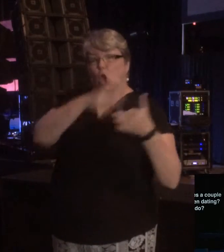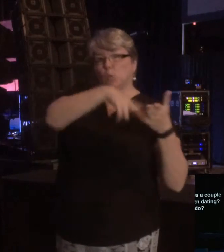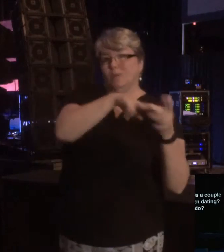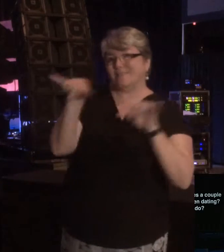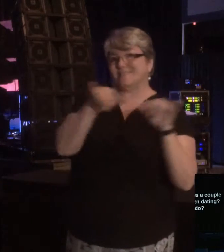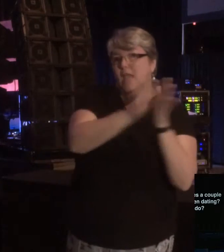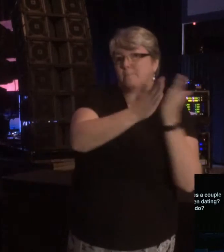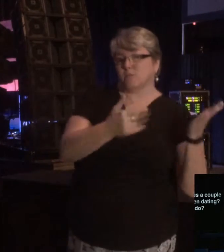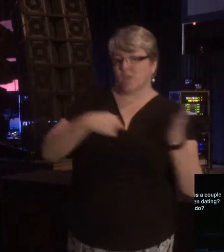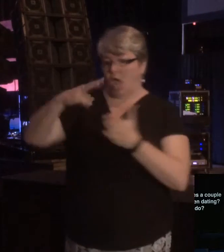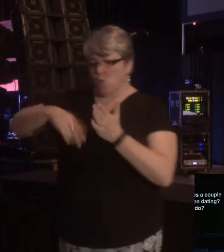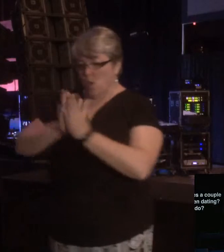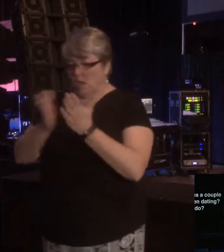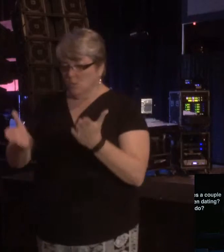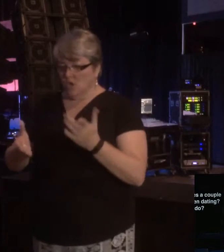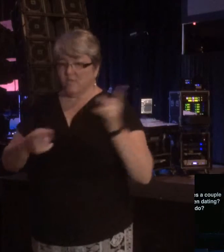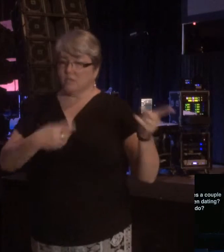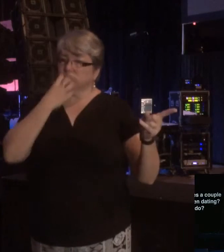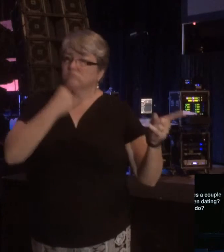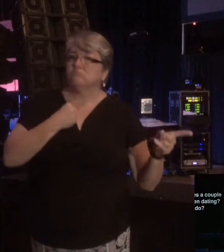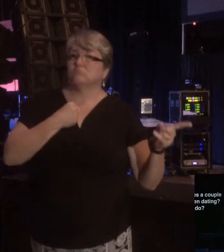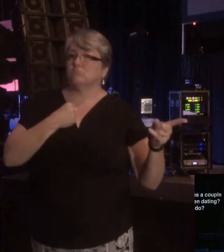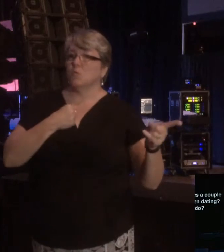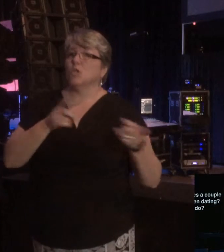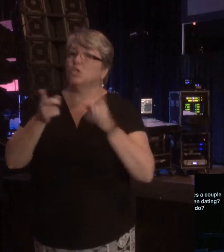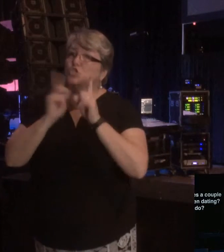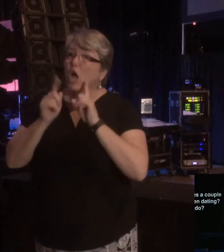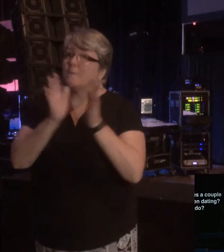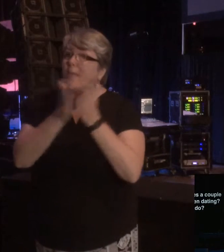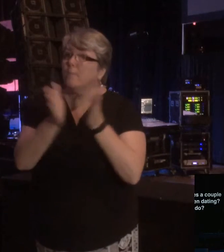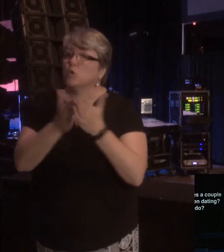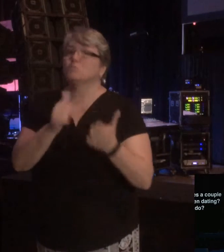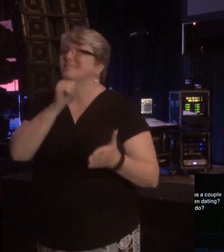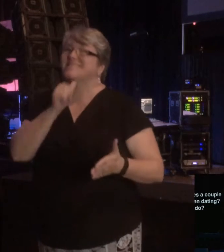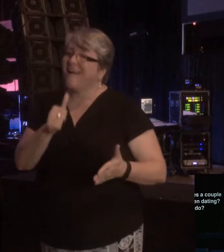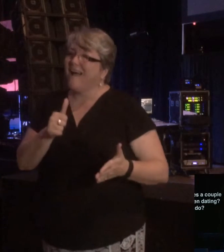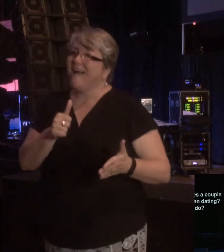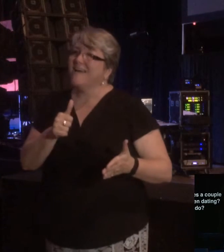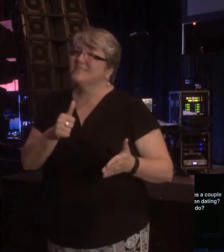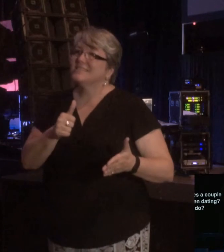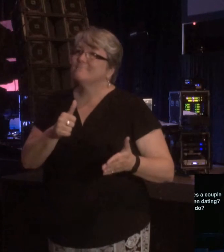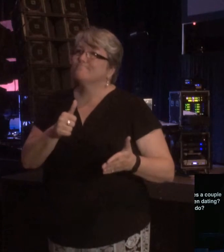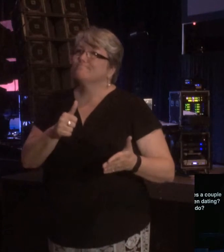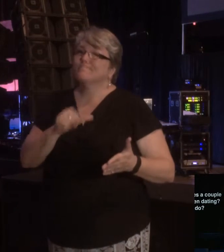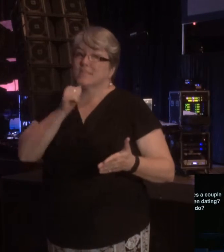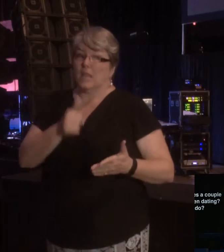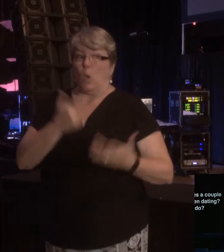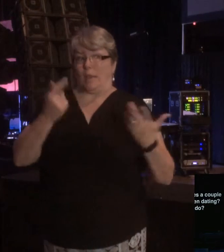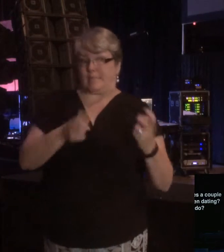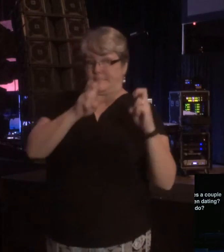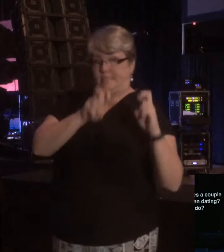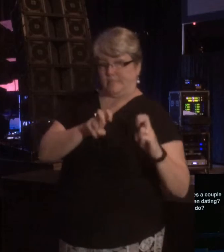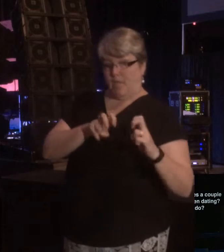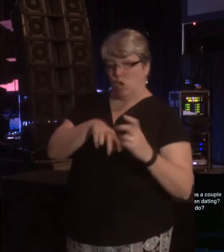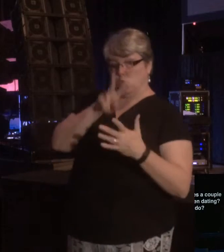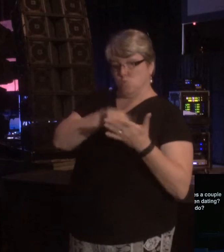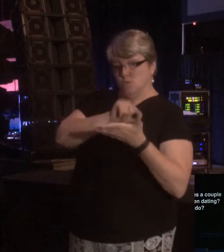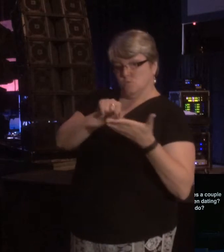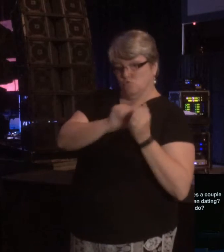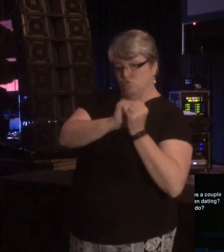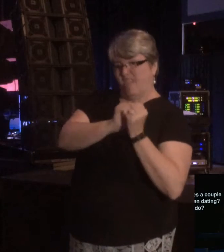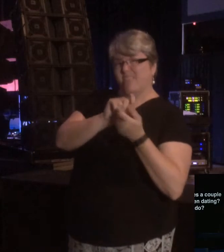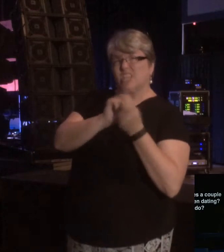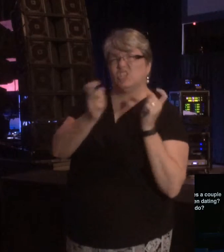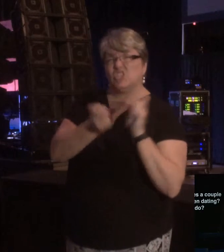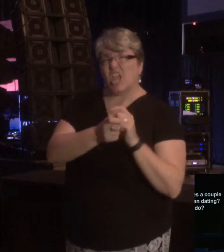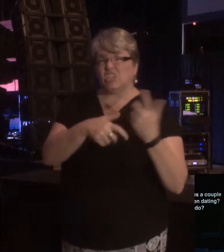felt the Holy Spirit saying, hey, you know what, you might want to give him this big out, because you have brought a